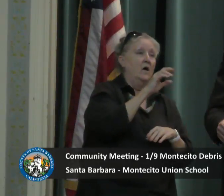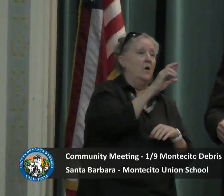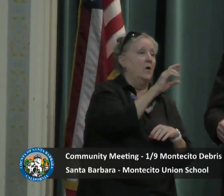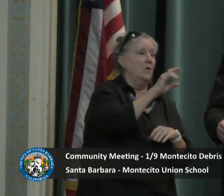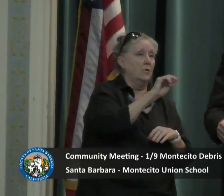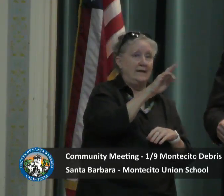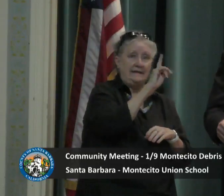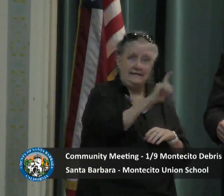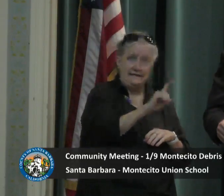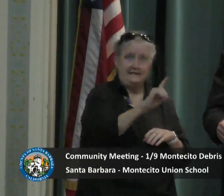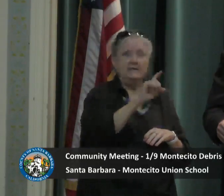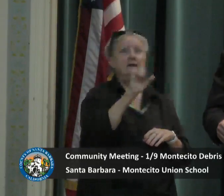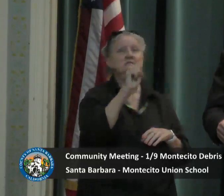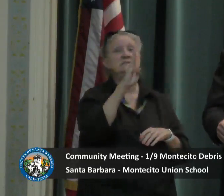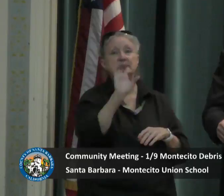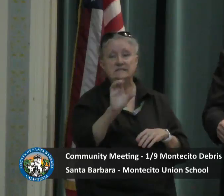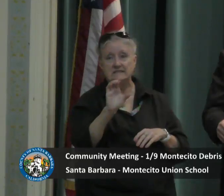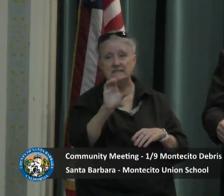SPC.